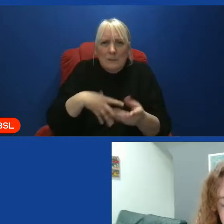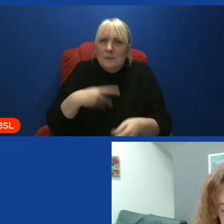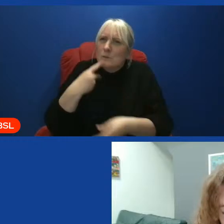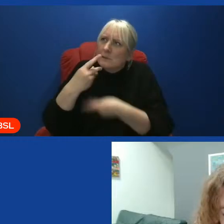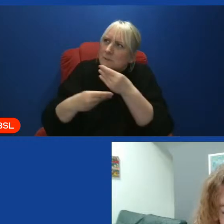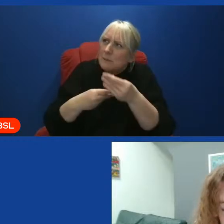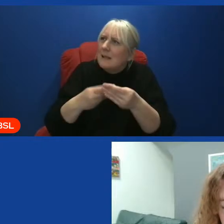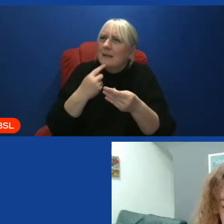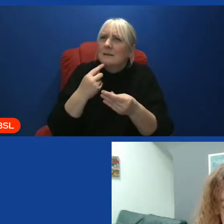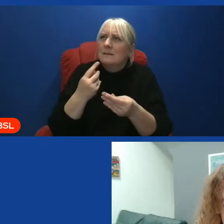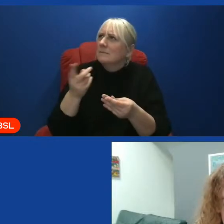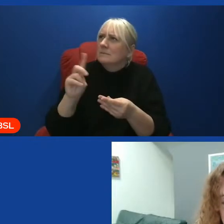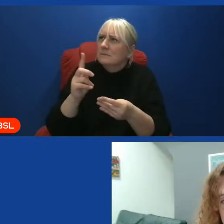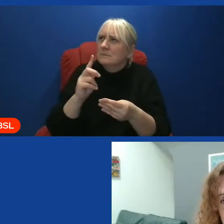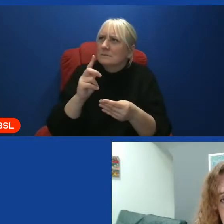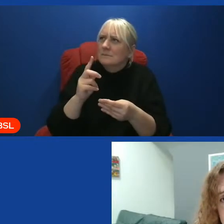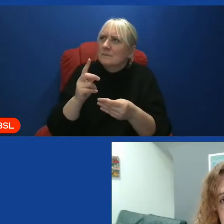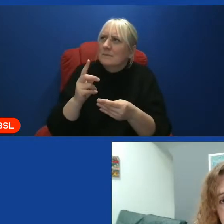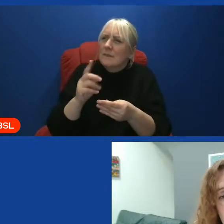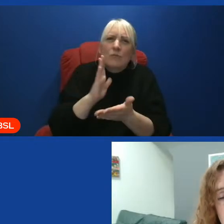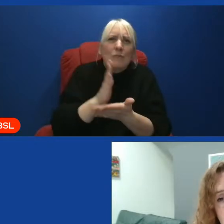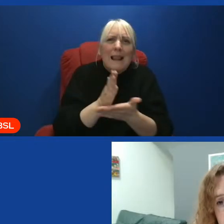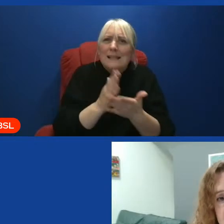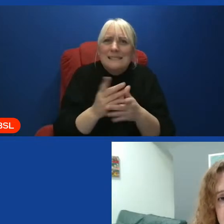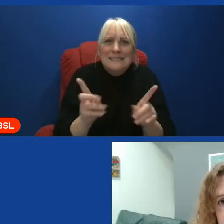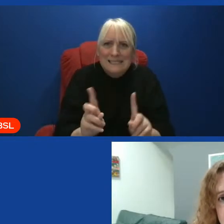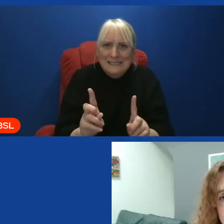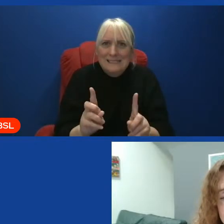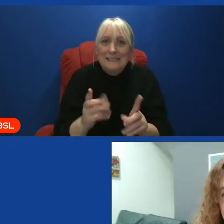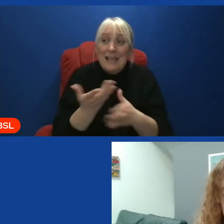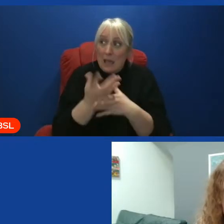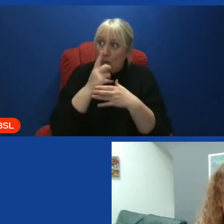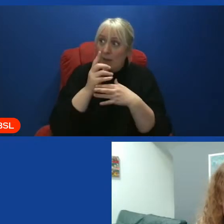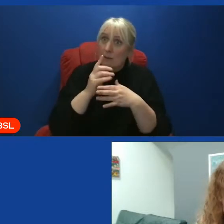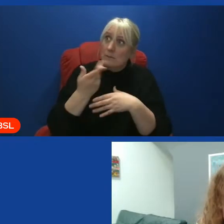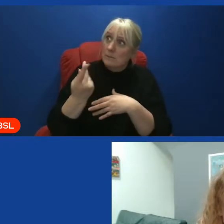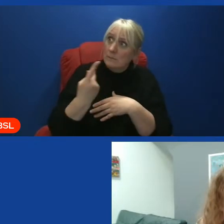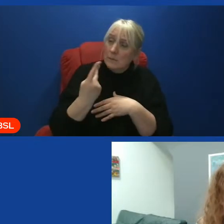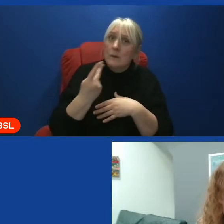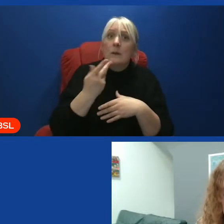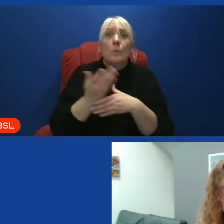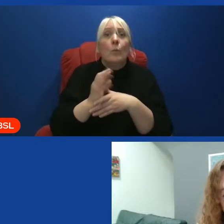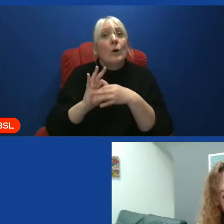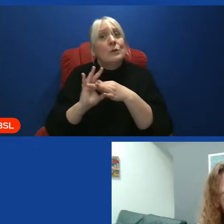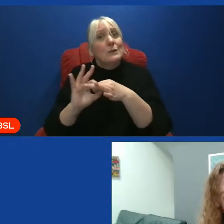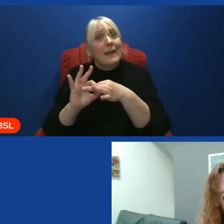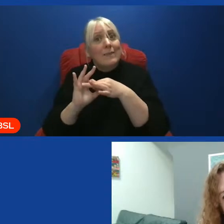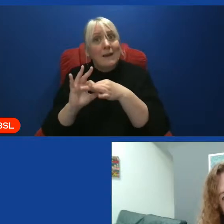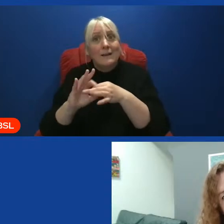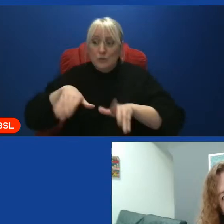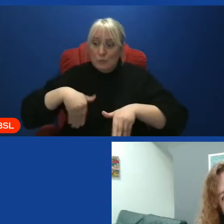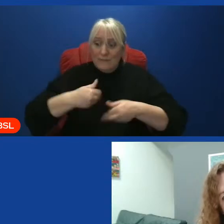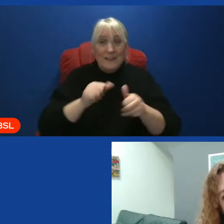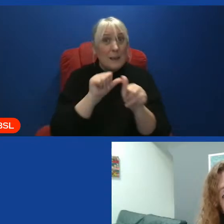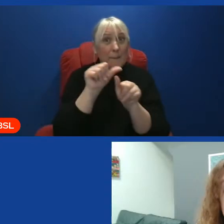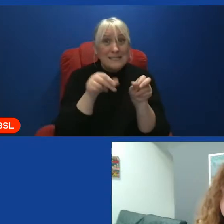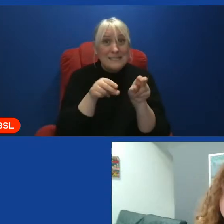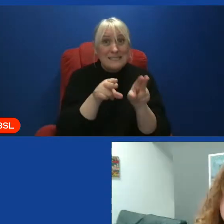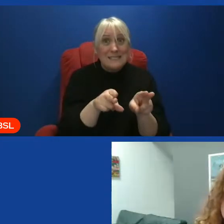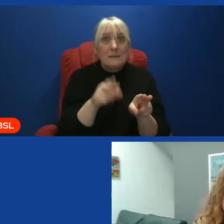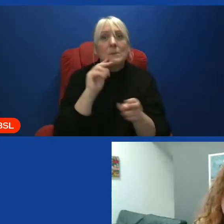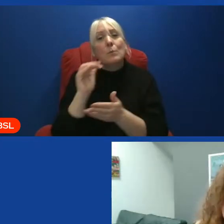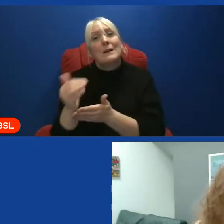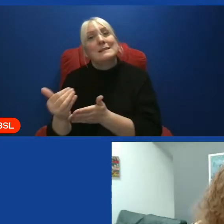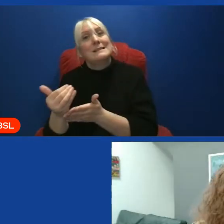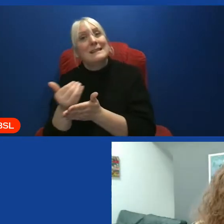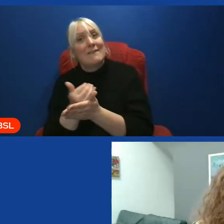that they've announced, and how can we work together to provide a better system that safeguards our members' jobs. So if we